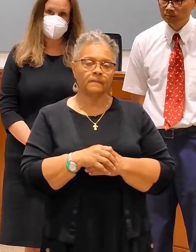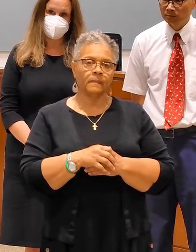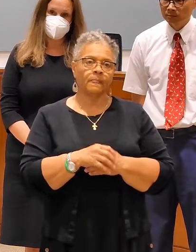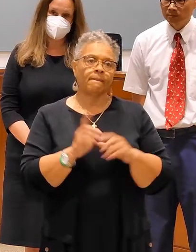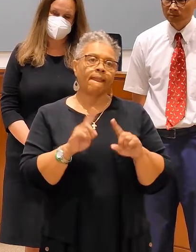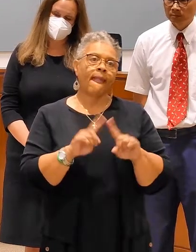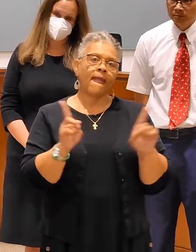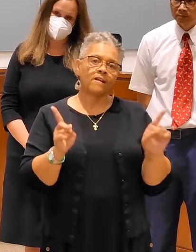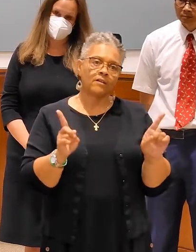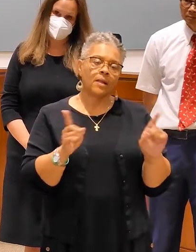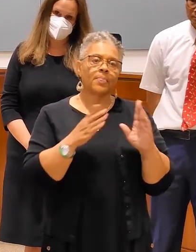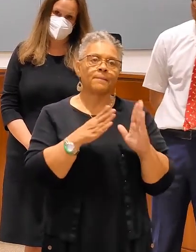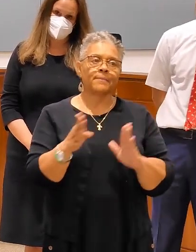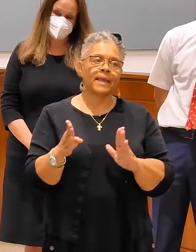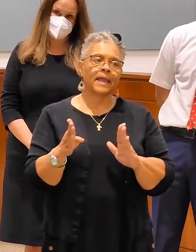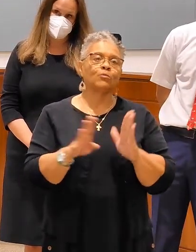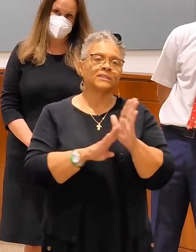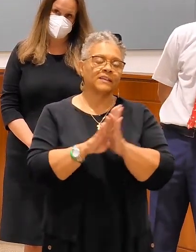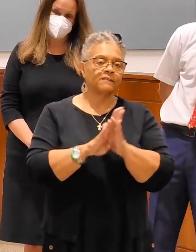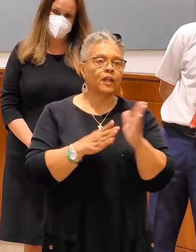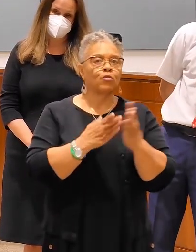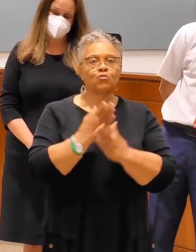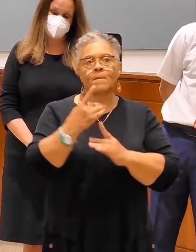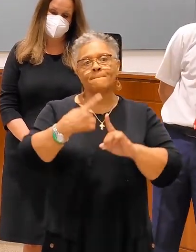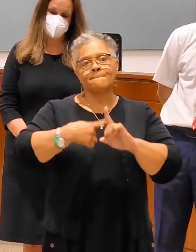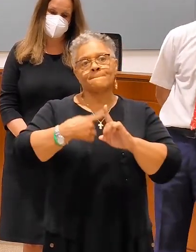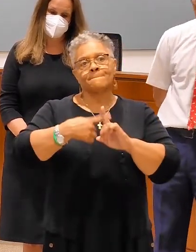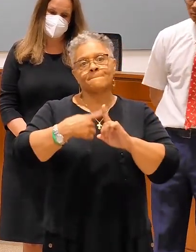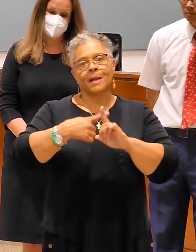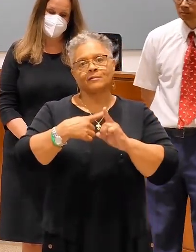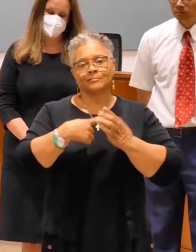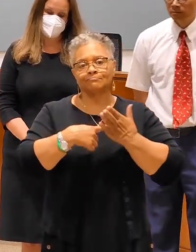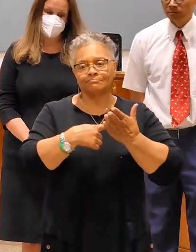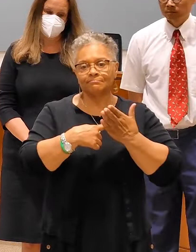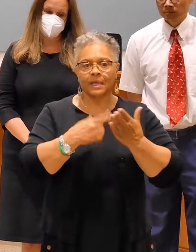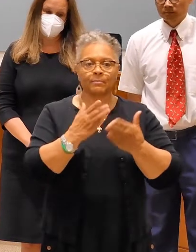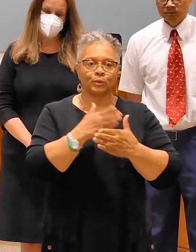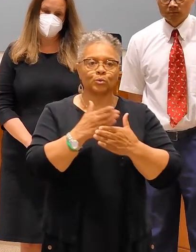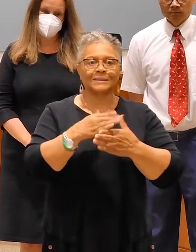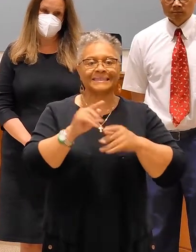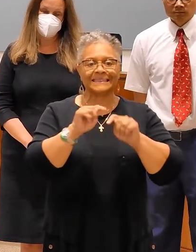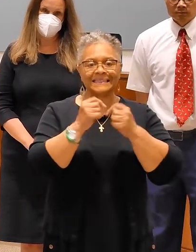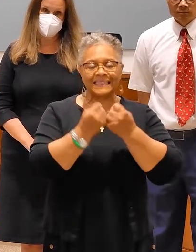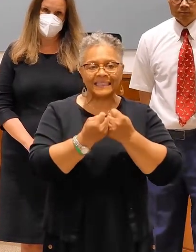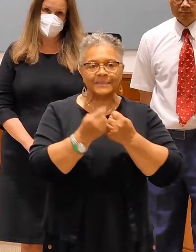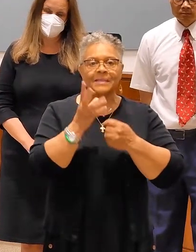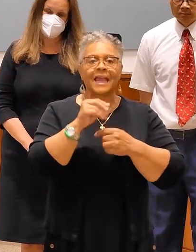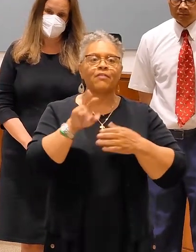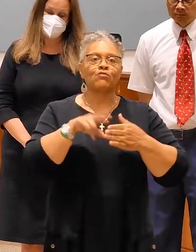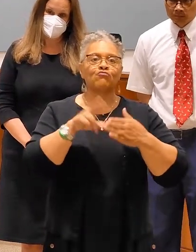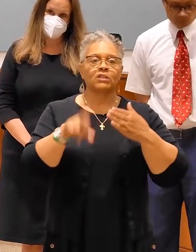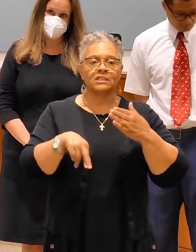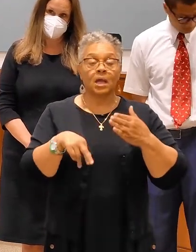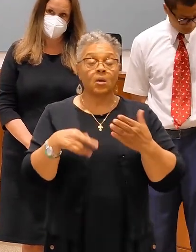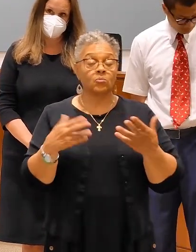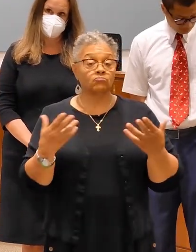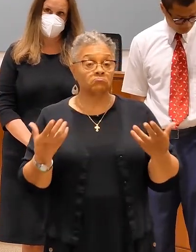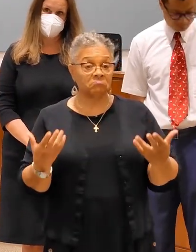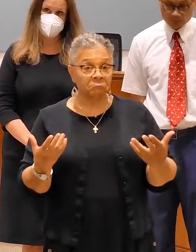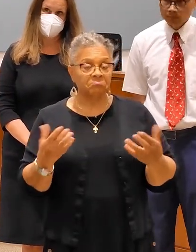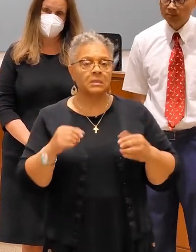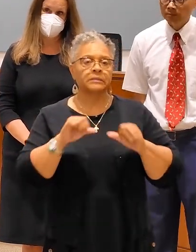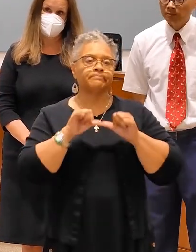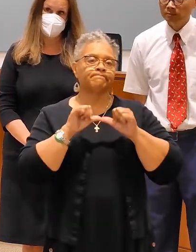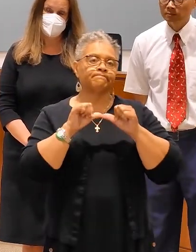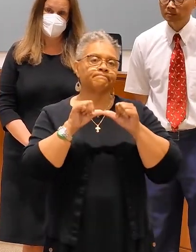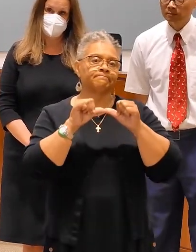However, this plan was developed through months of dialogue between our teams, and the result was